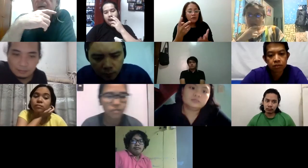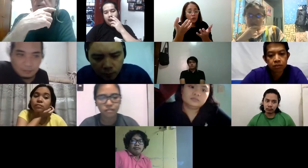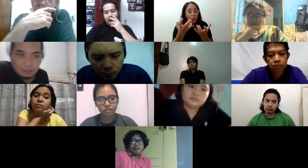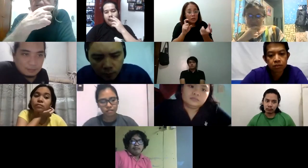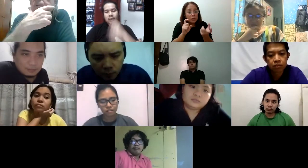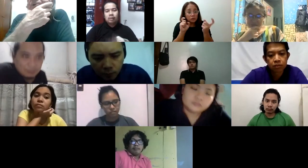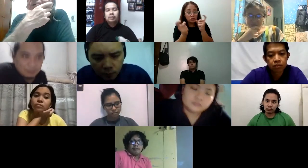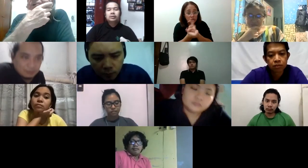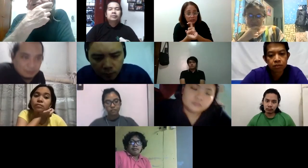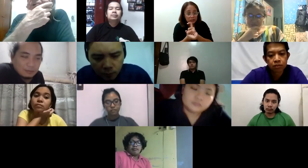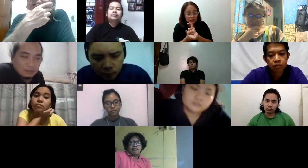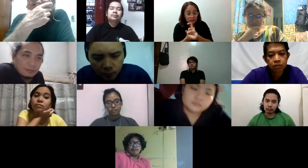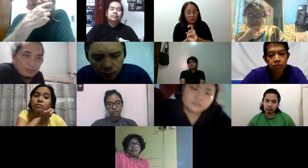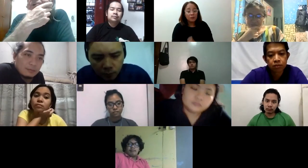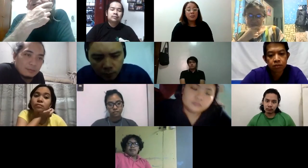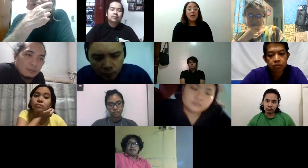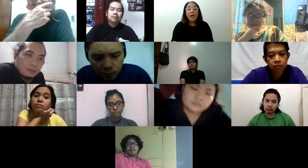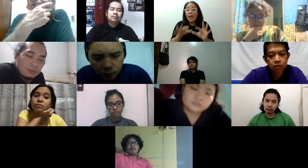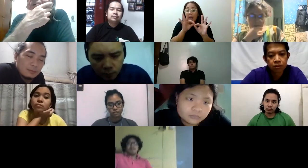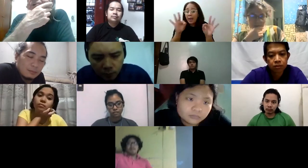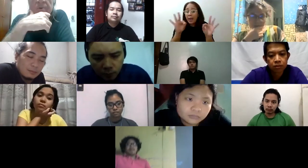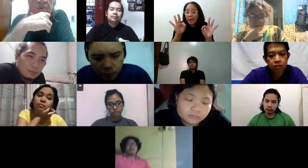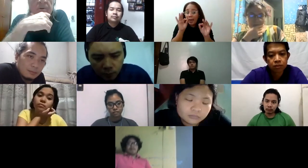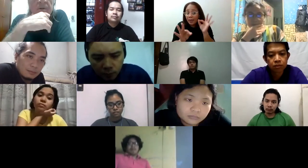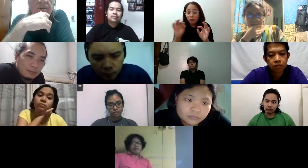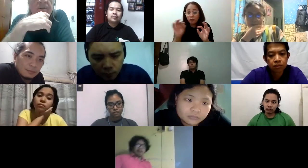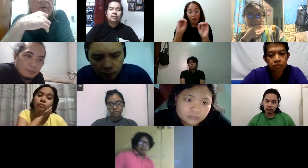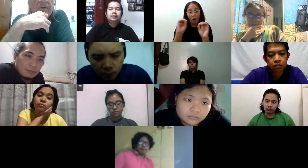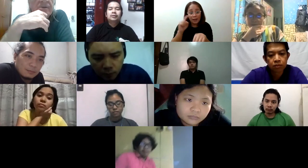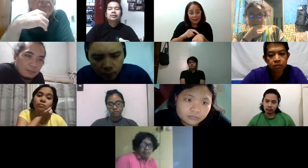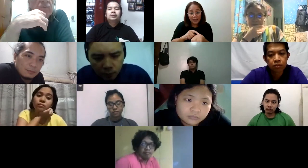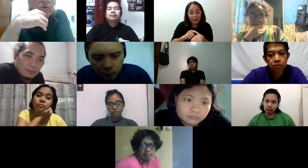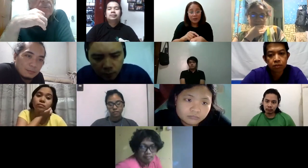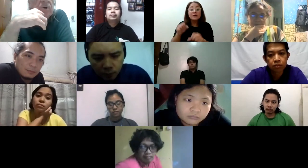tomorrow and we'll go through the example for lesson 4 tomorrow.